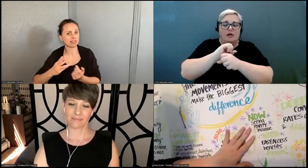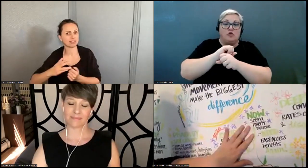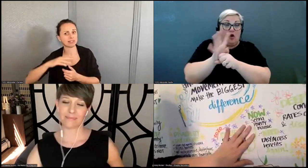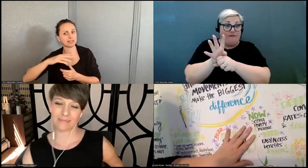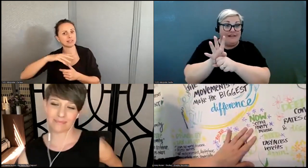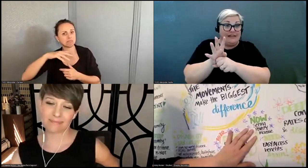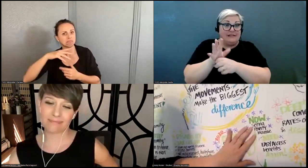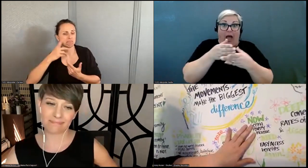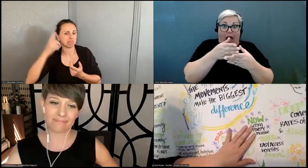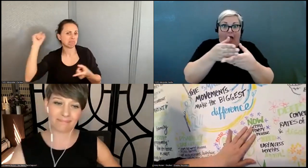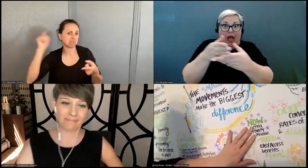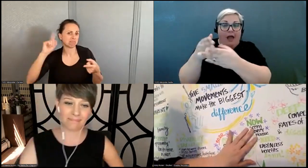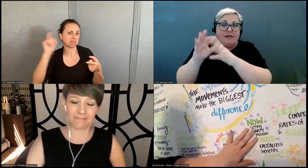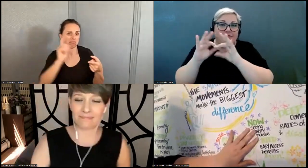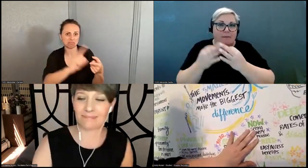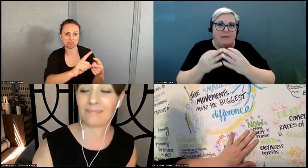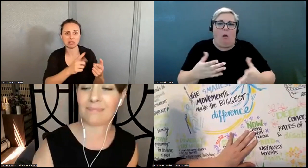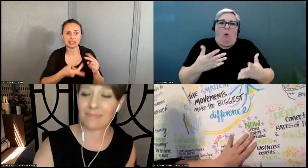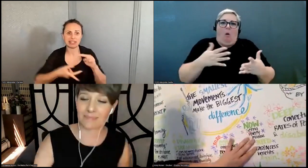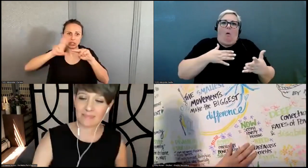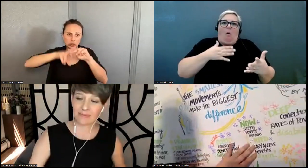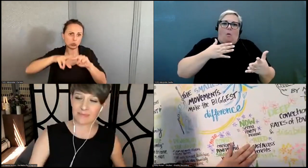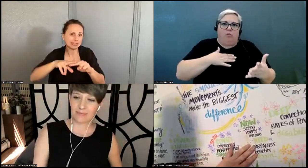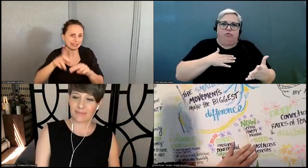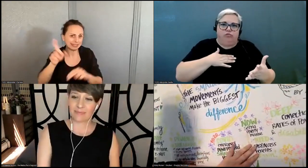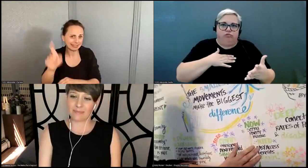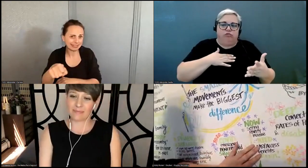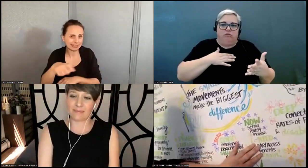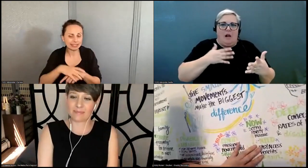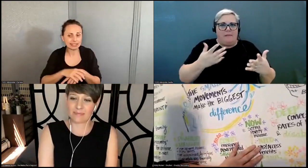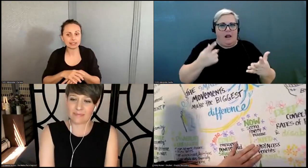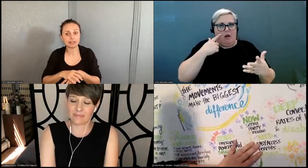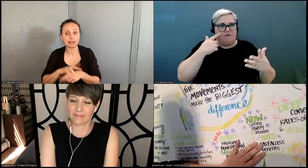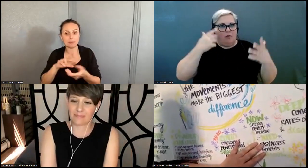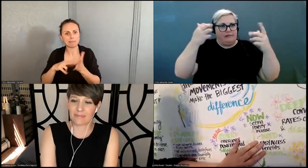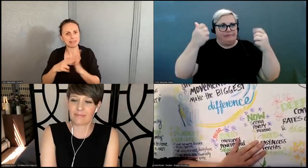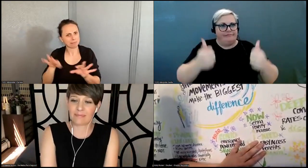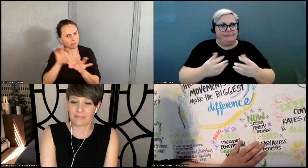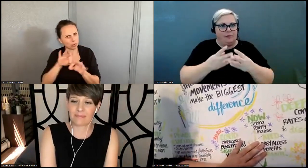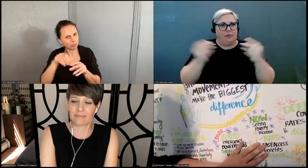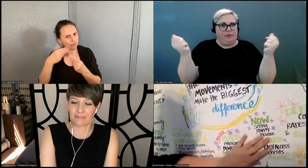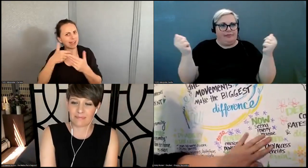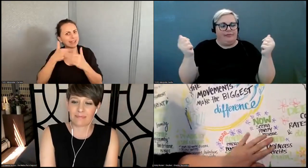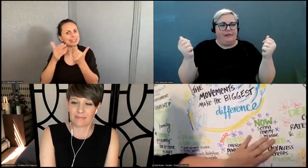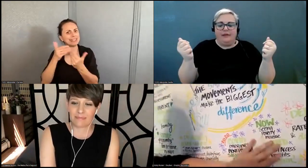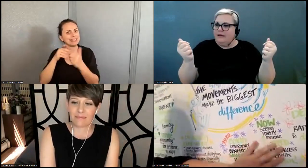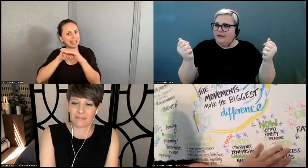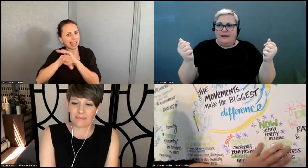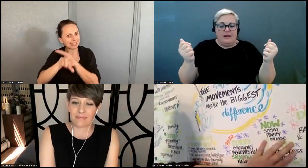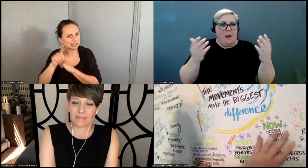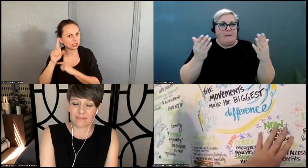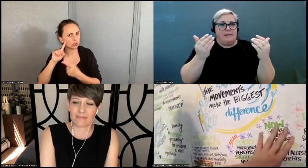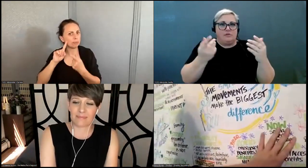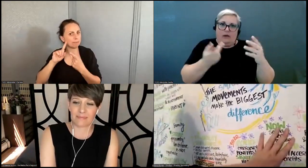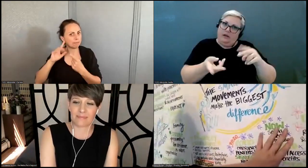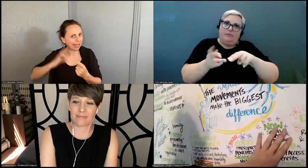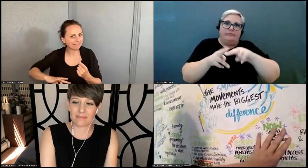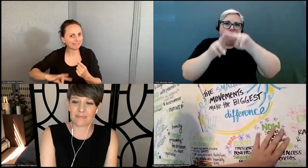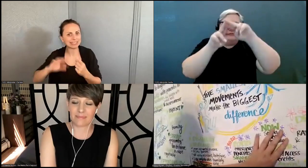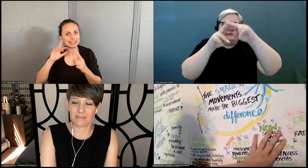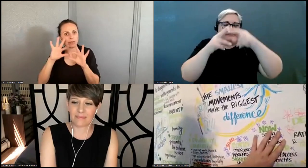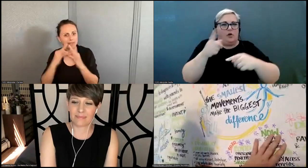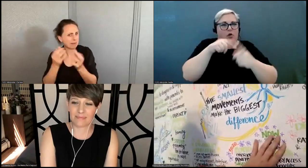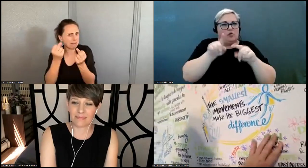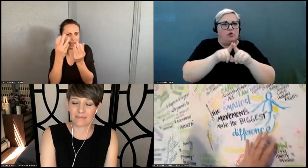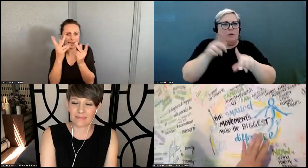slipping away and seeing increased need. So there needs to be easy access to benefits to families and to many people